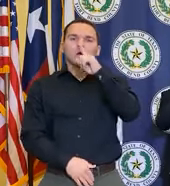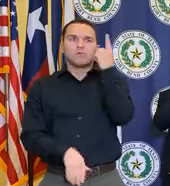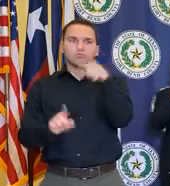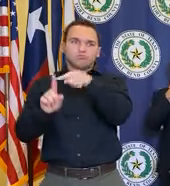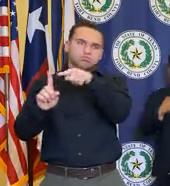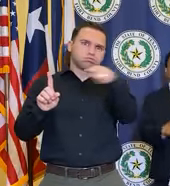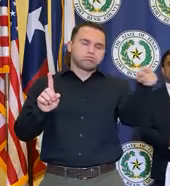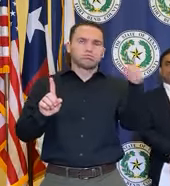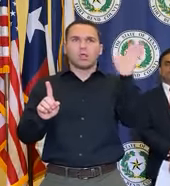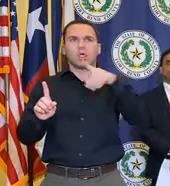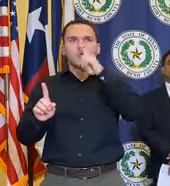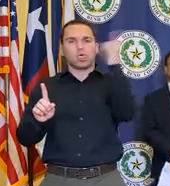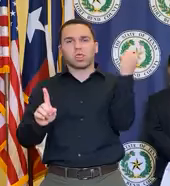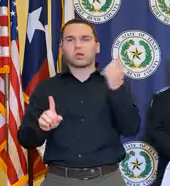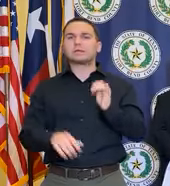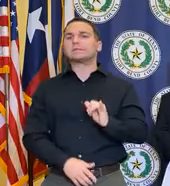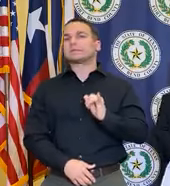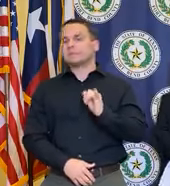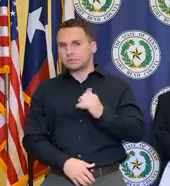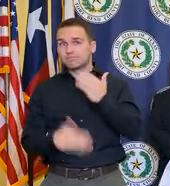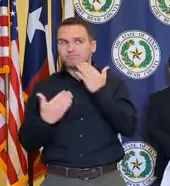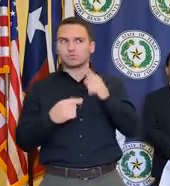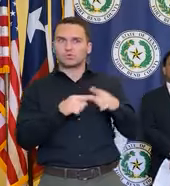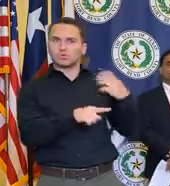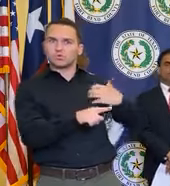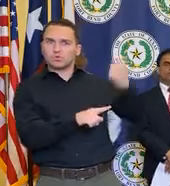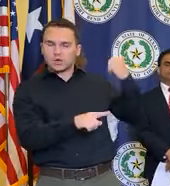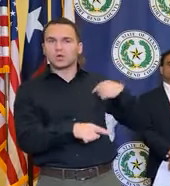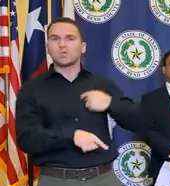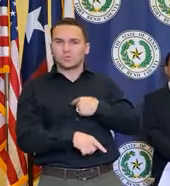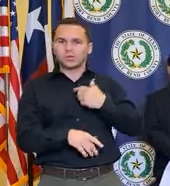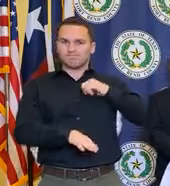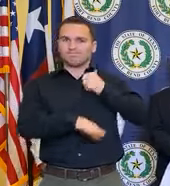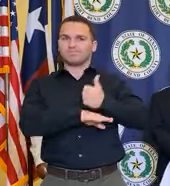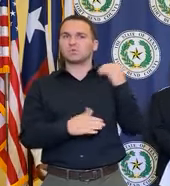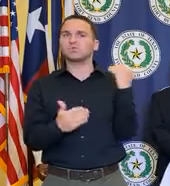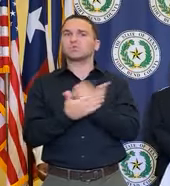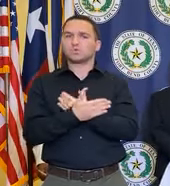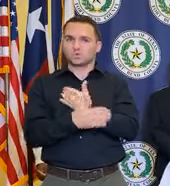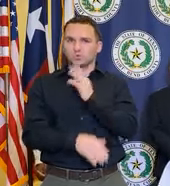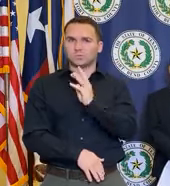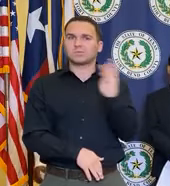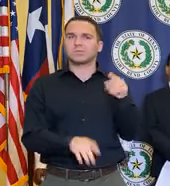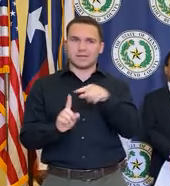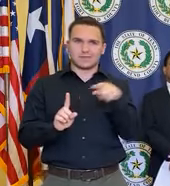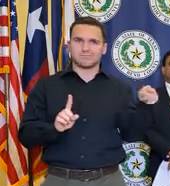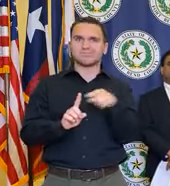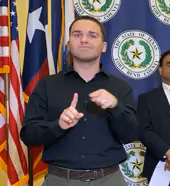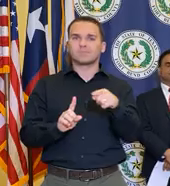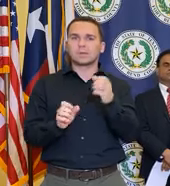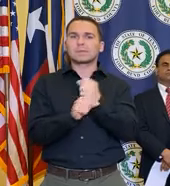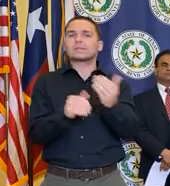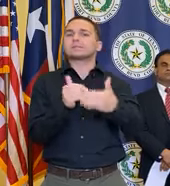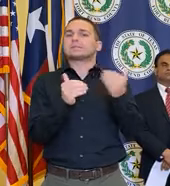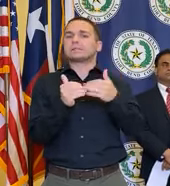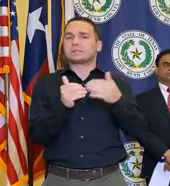initiative by Judge George, we were able to acquire this domain to help our residents and visitors communicate